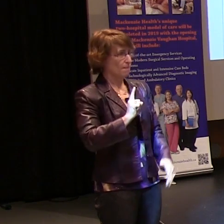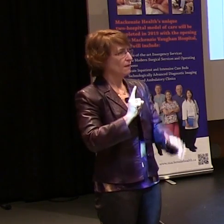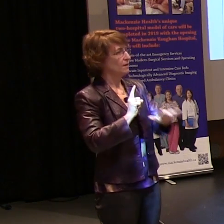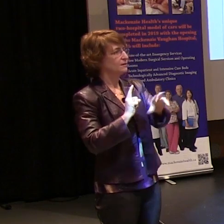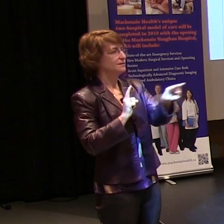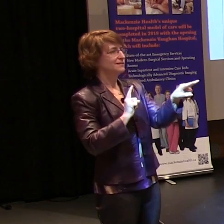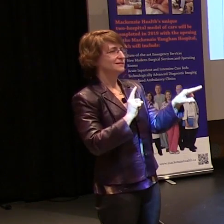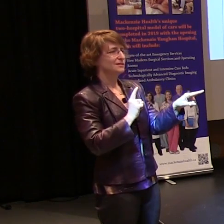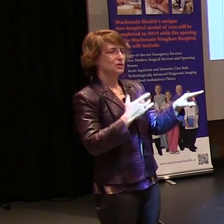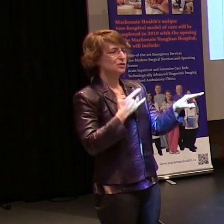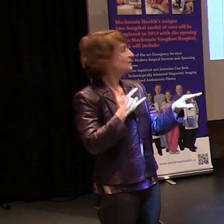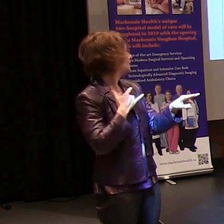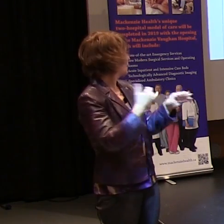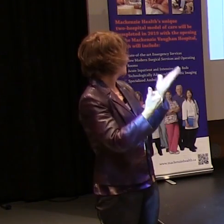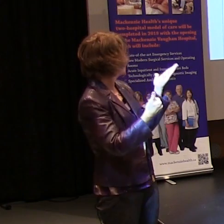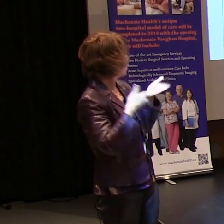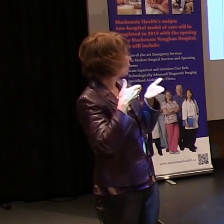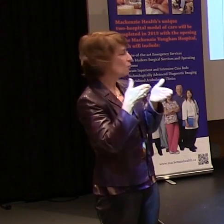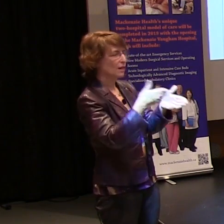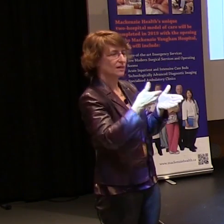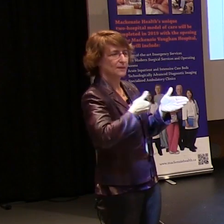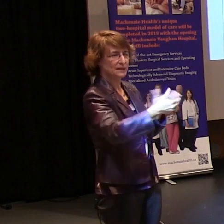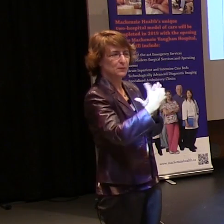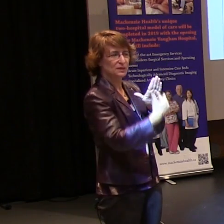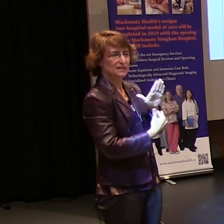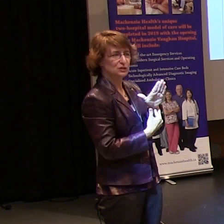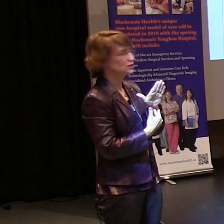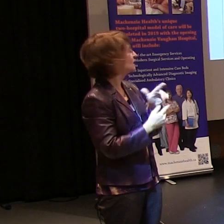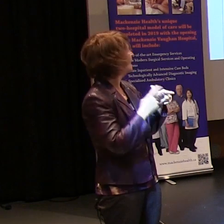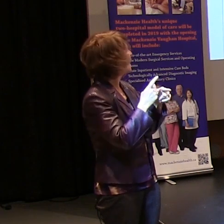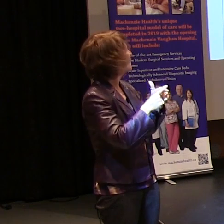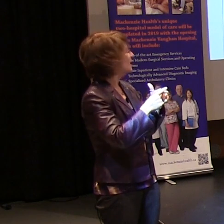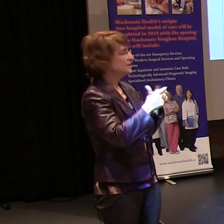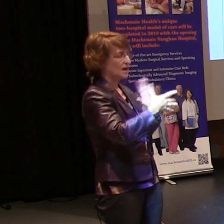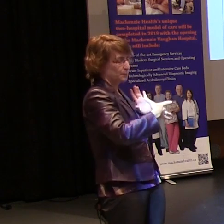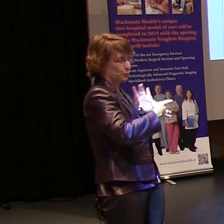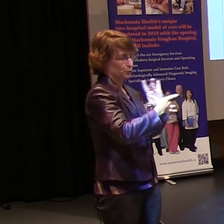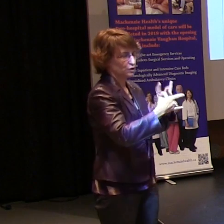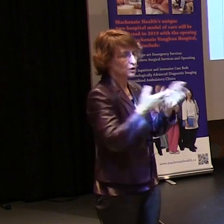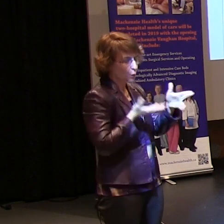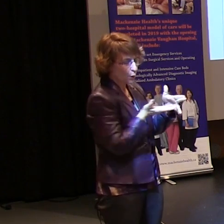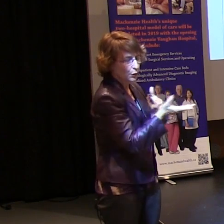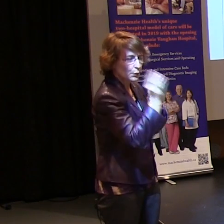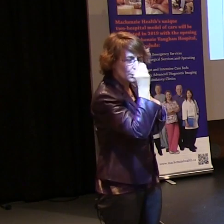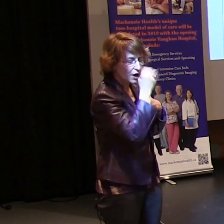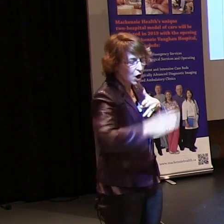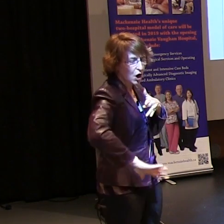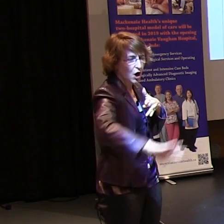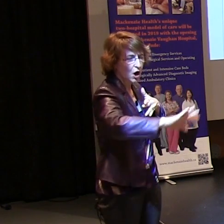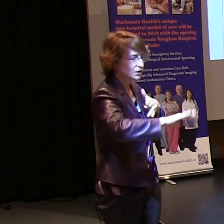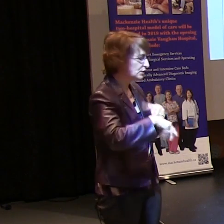something welcome you as a bridge. And then you have a movement of bridging inside through a garden that you can